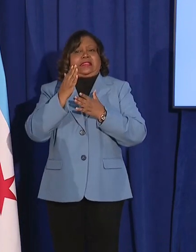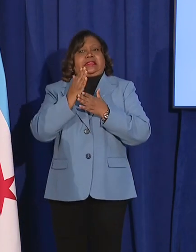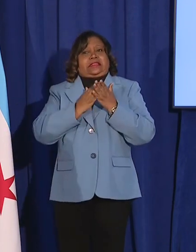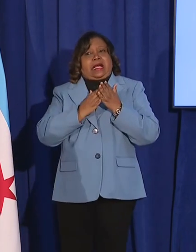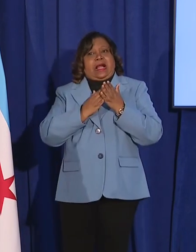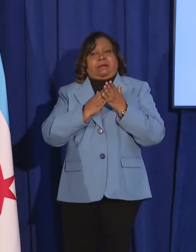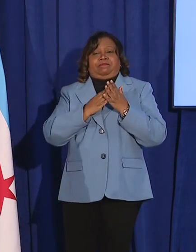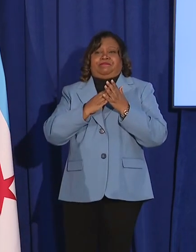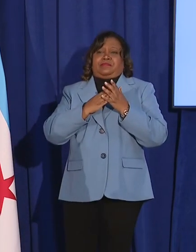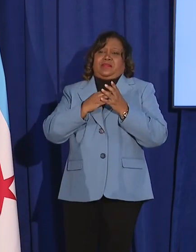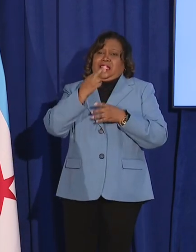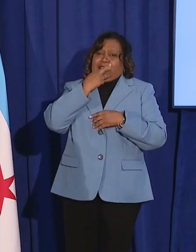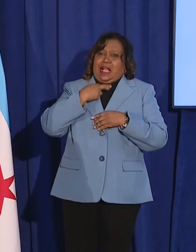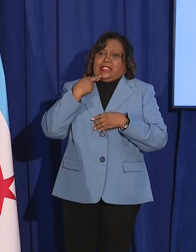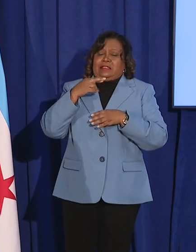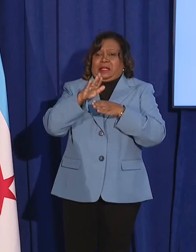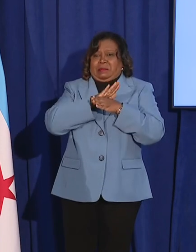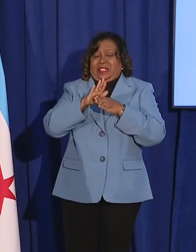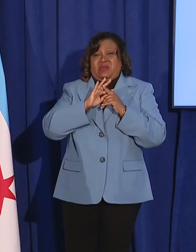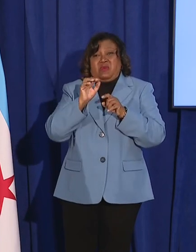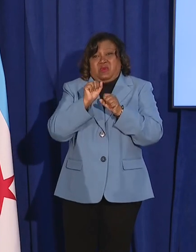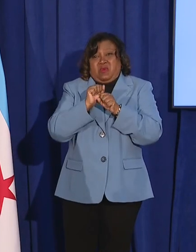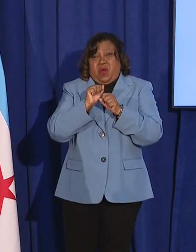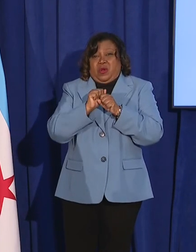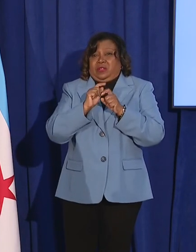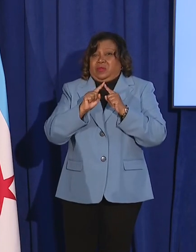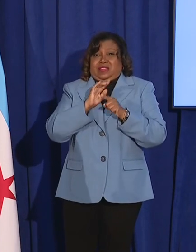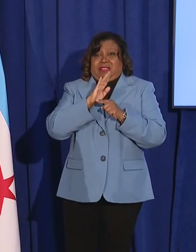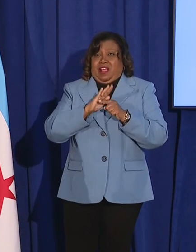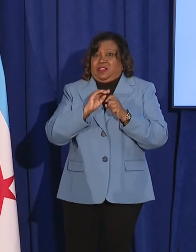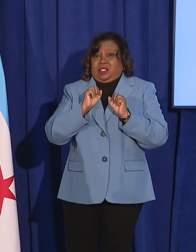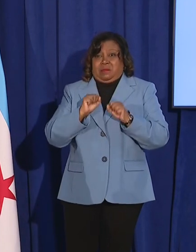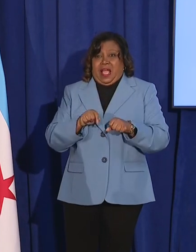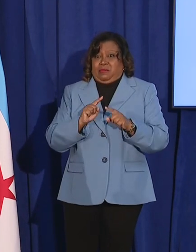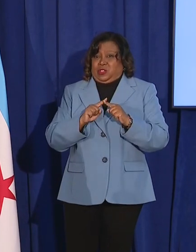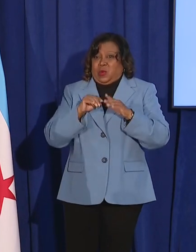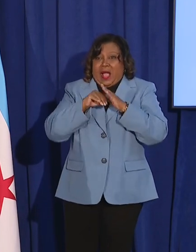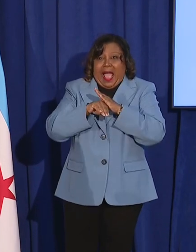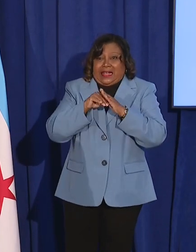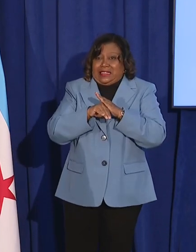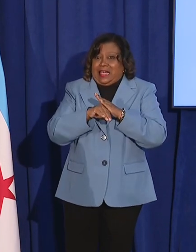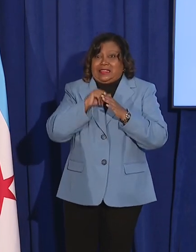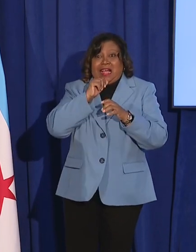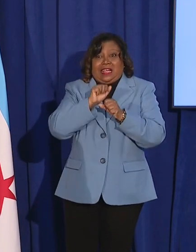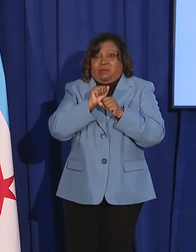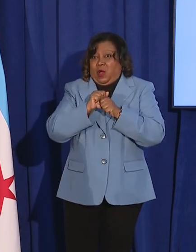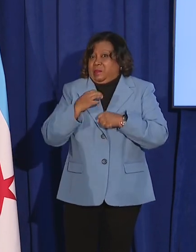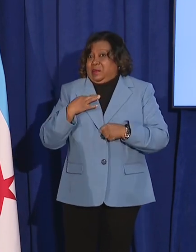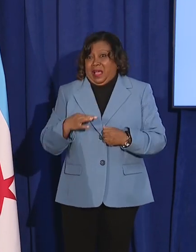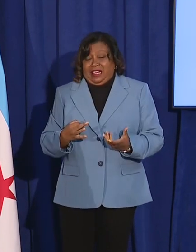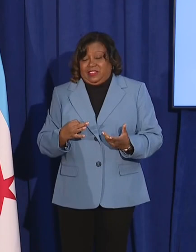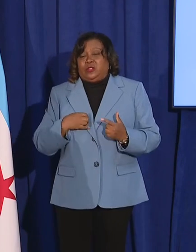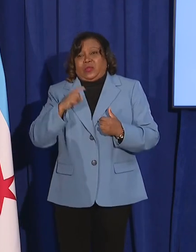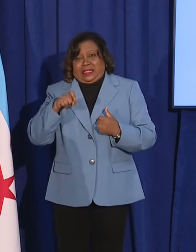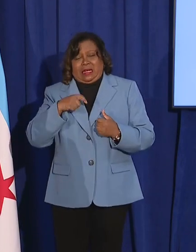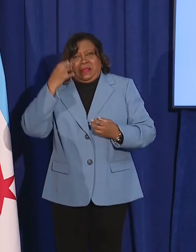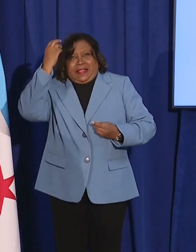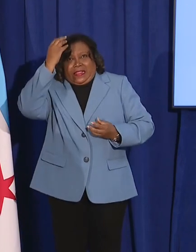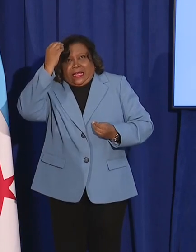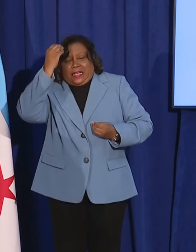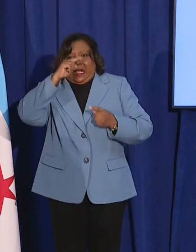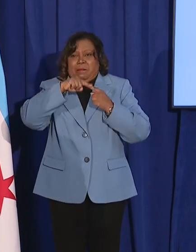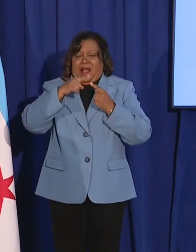some in the hospitality industry who are just never going to be able to access unemployment benefits. We need to be